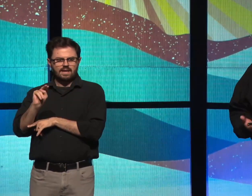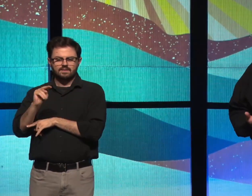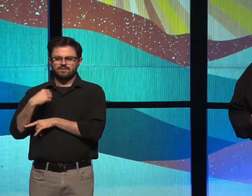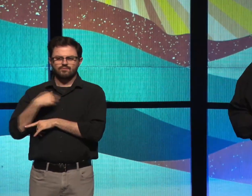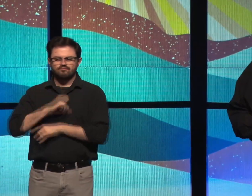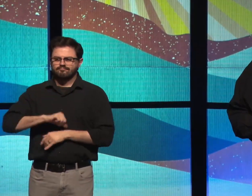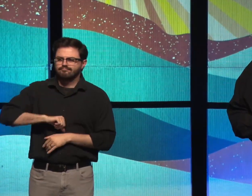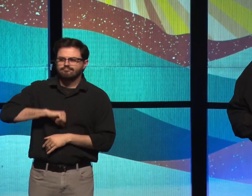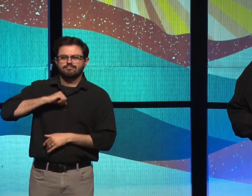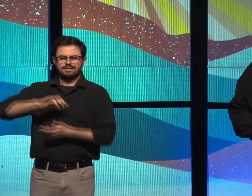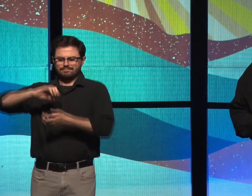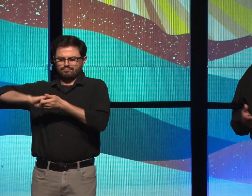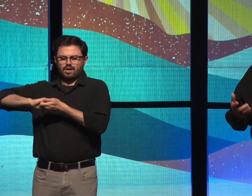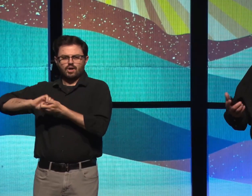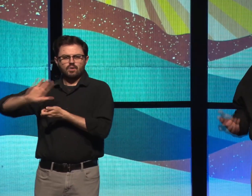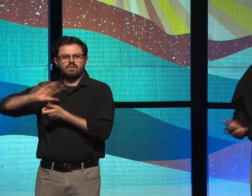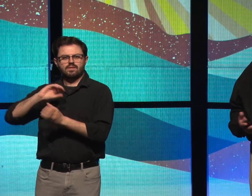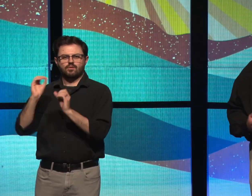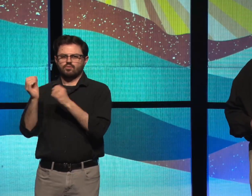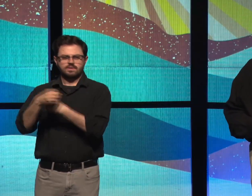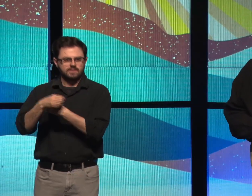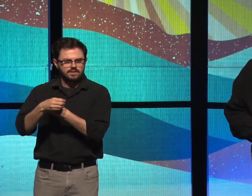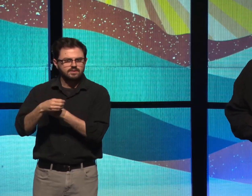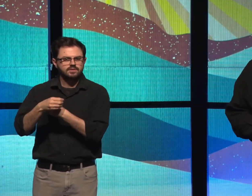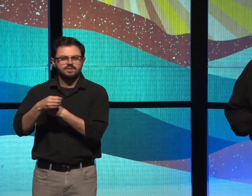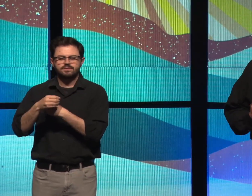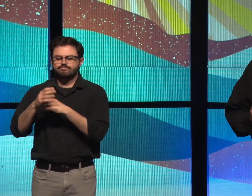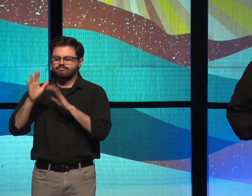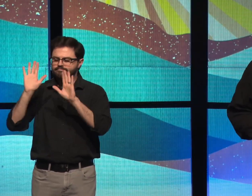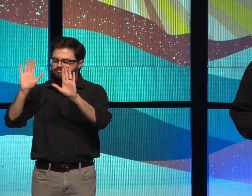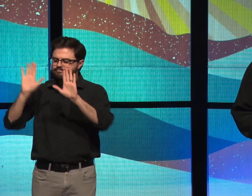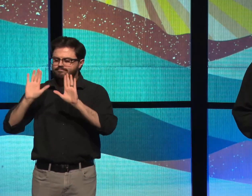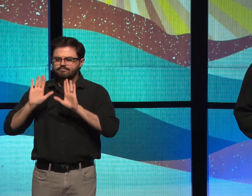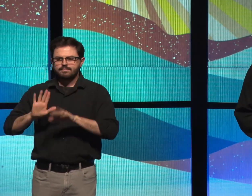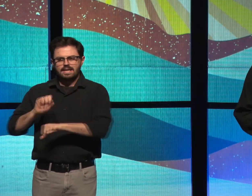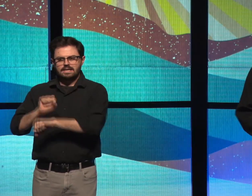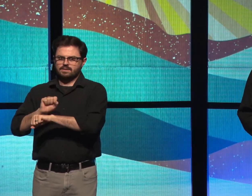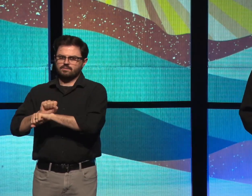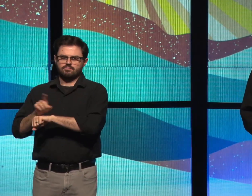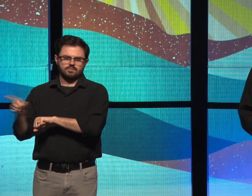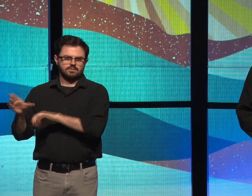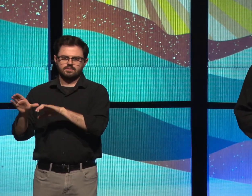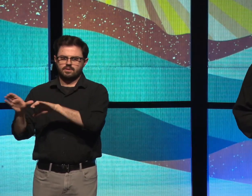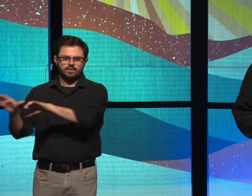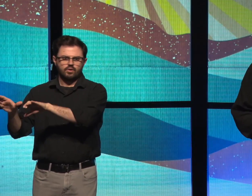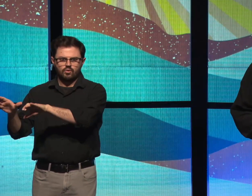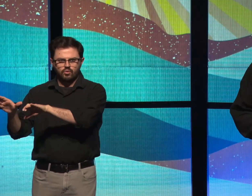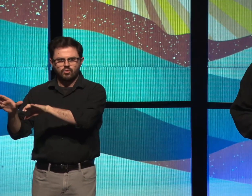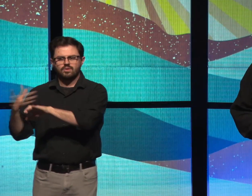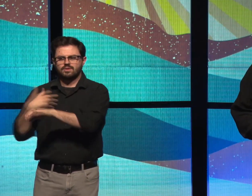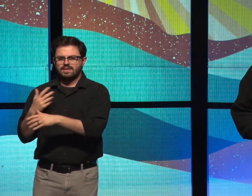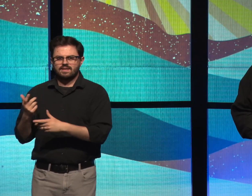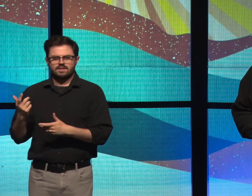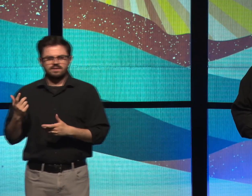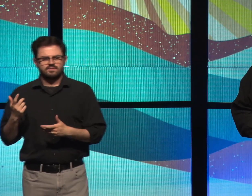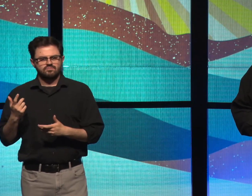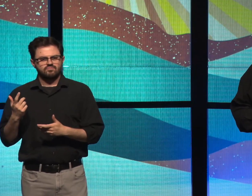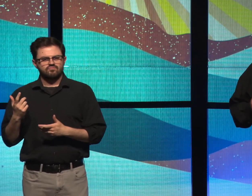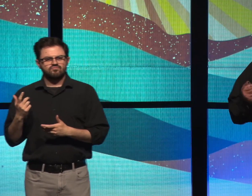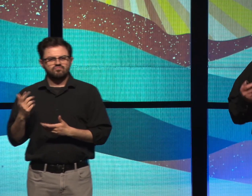with such an organization. They're doing such great work, and to help to overcome the acceptable truth that we're talking about